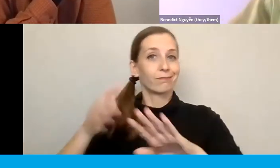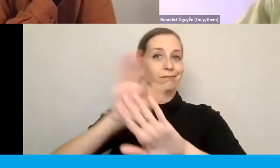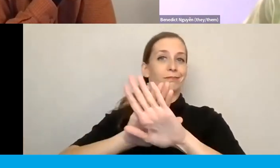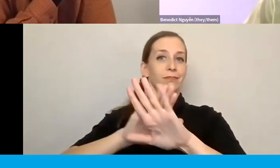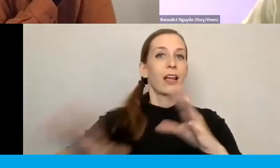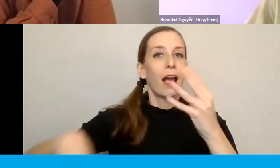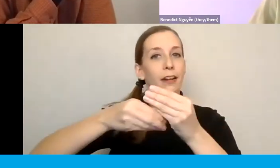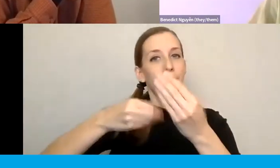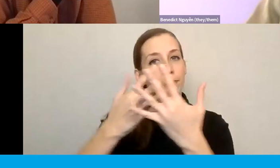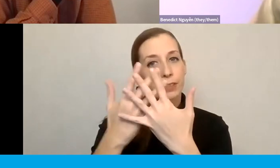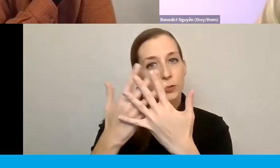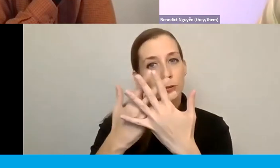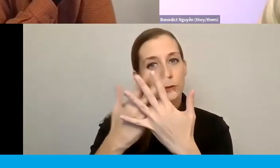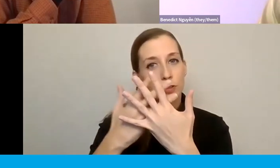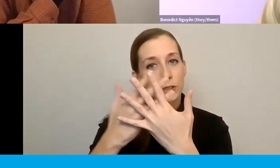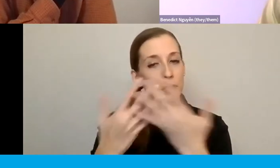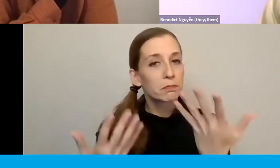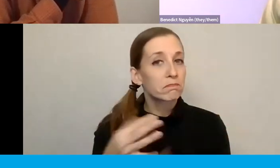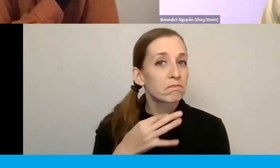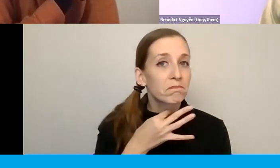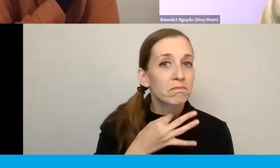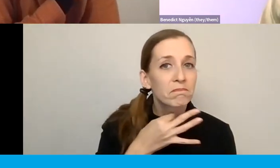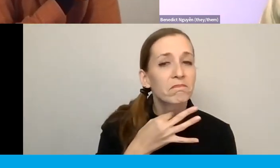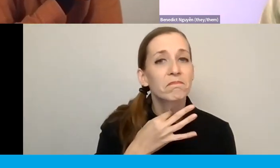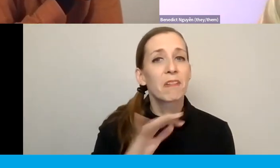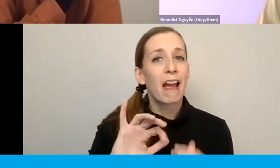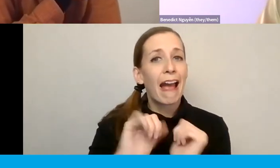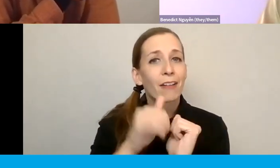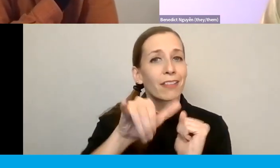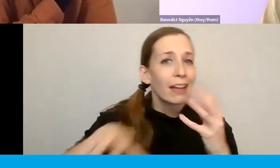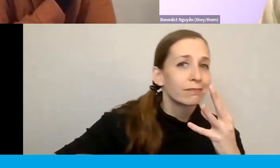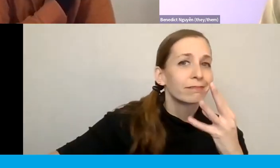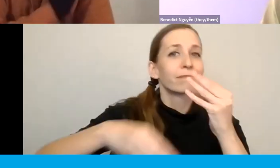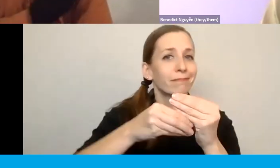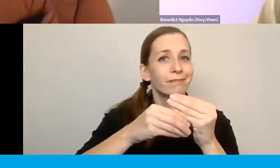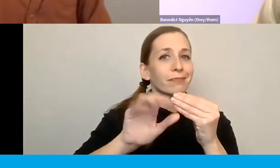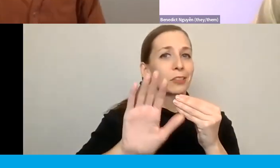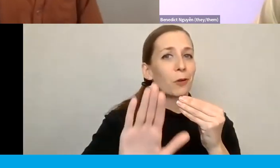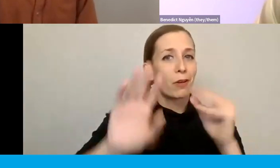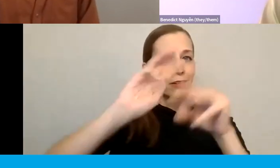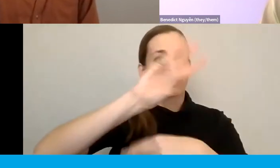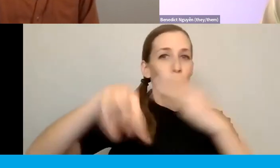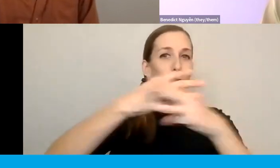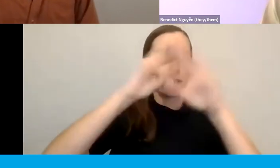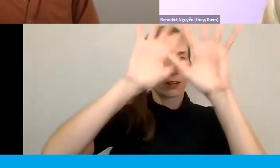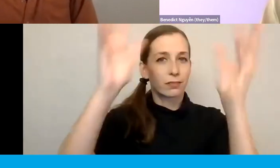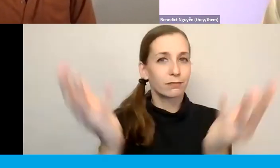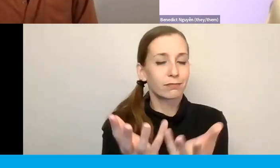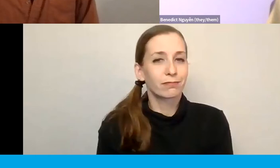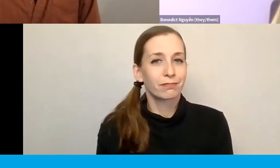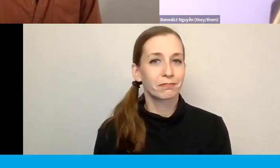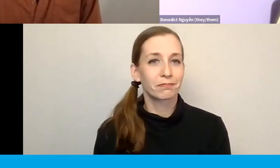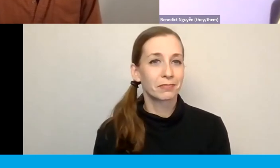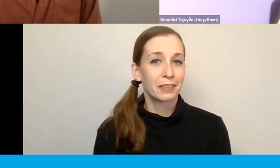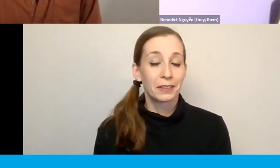You don't have to address all three of those at once, but yeah. Totally. Whatever comes to mind, how are